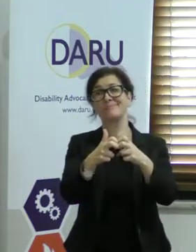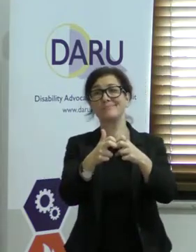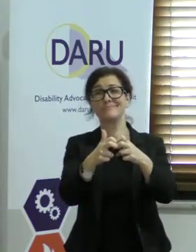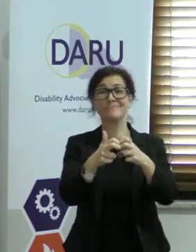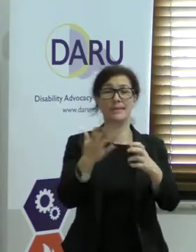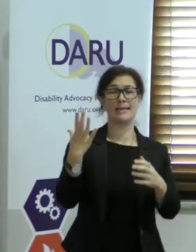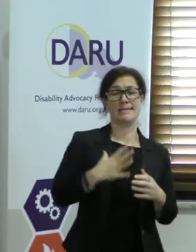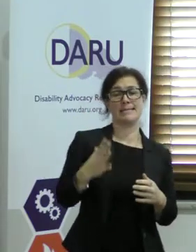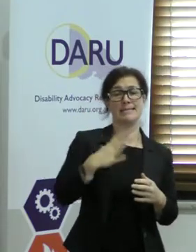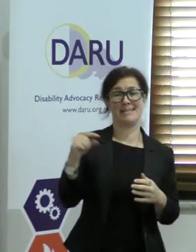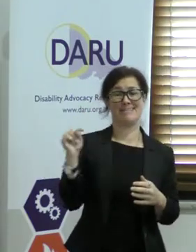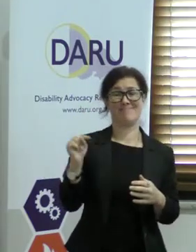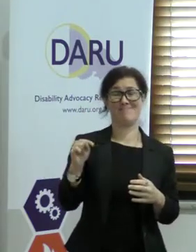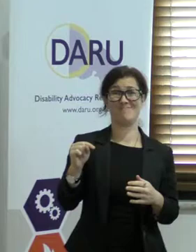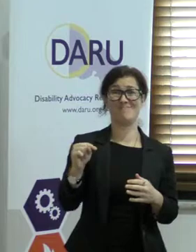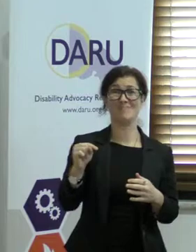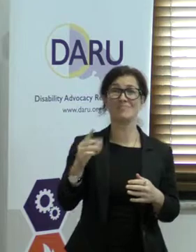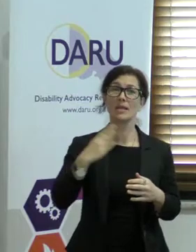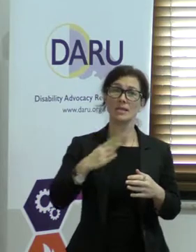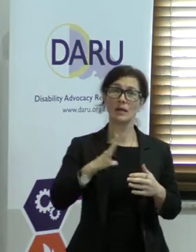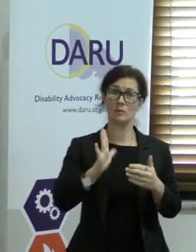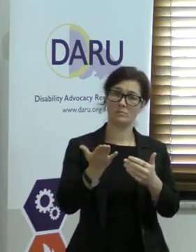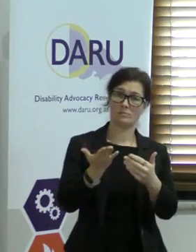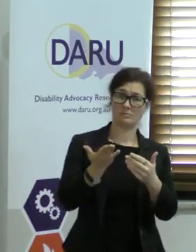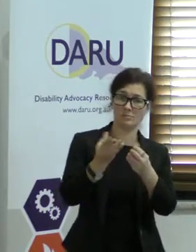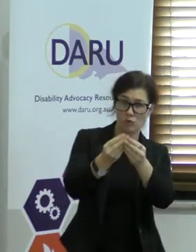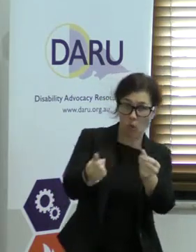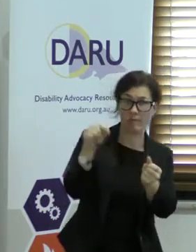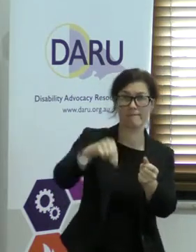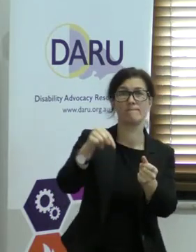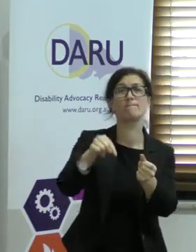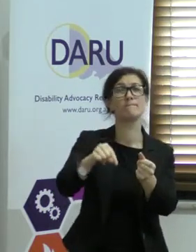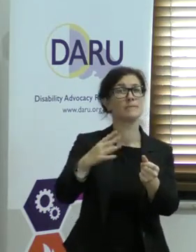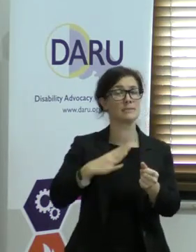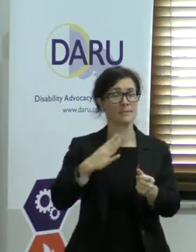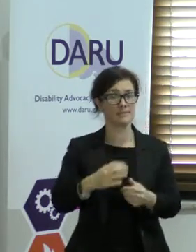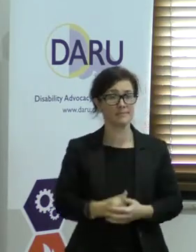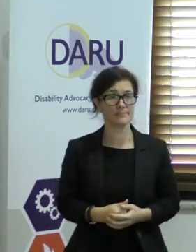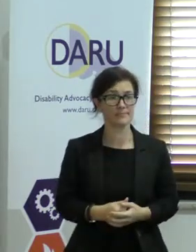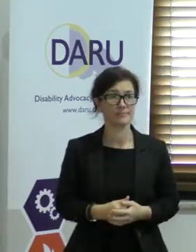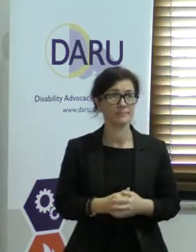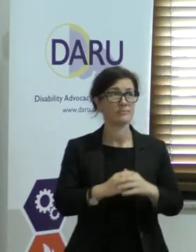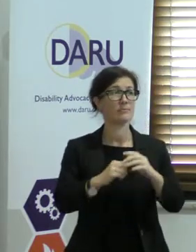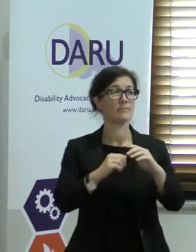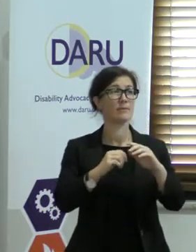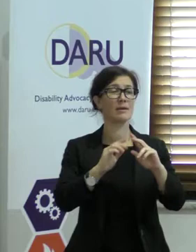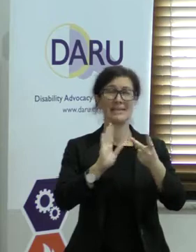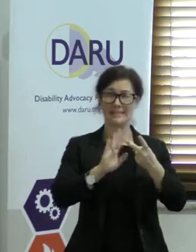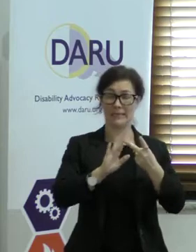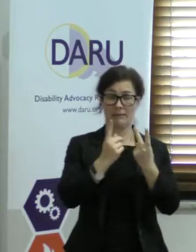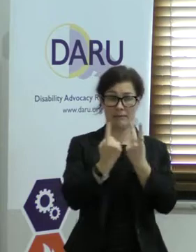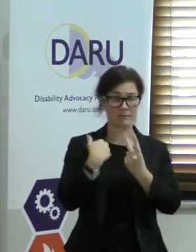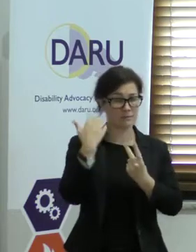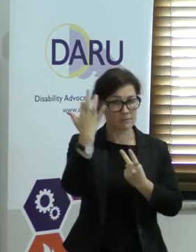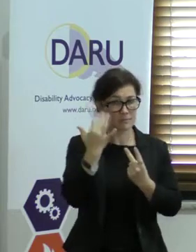is some need to be attended to. And my second, question set is go back to